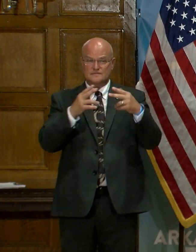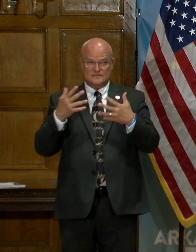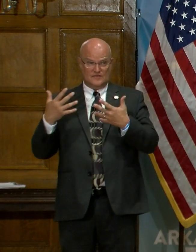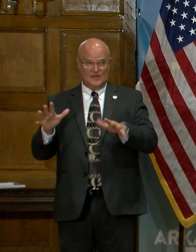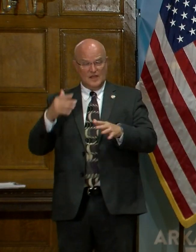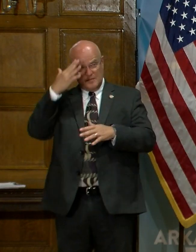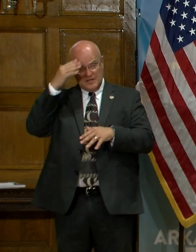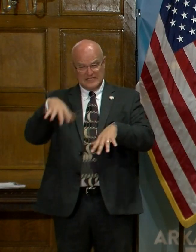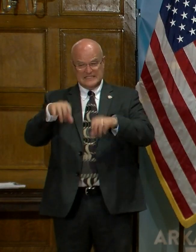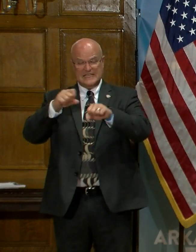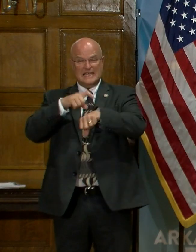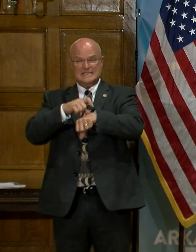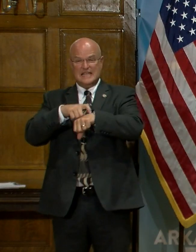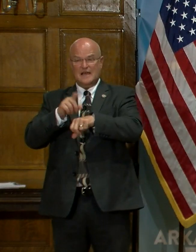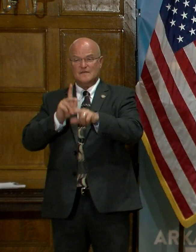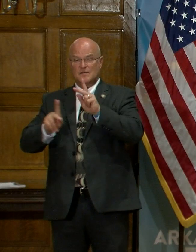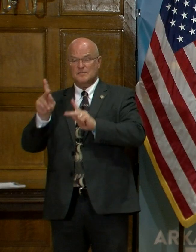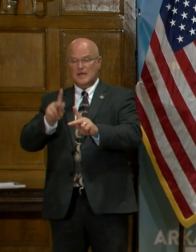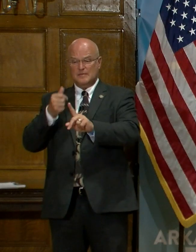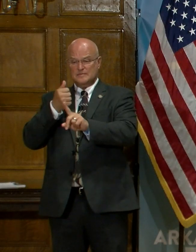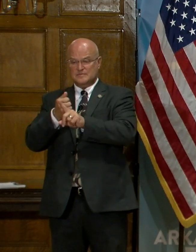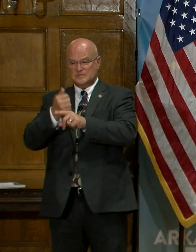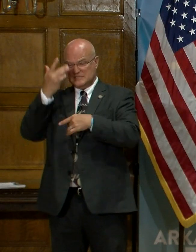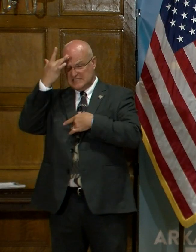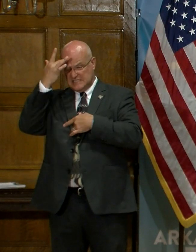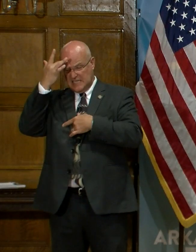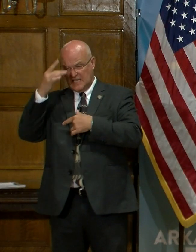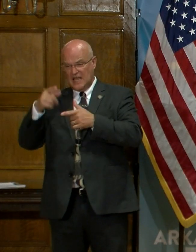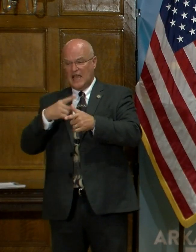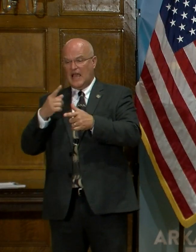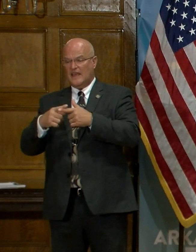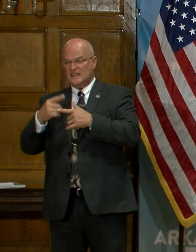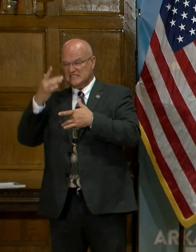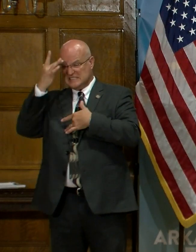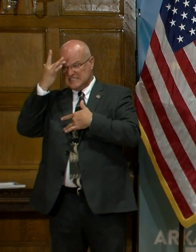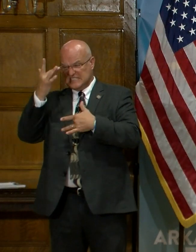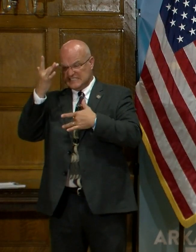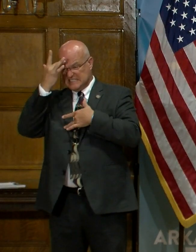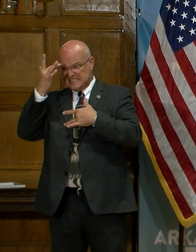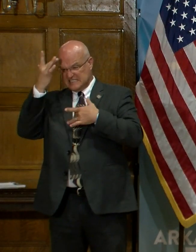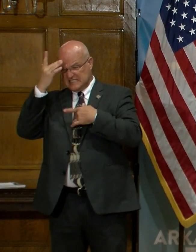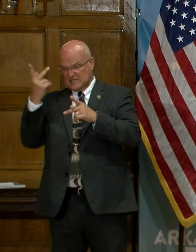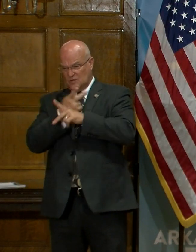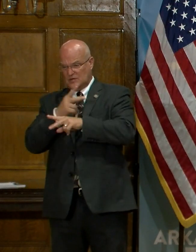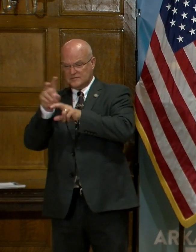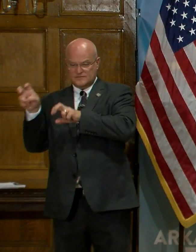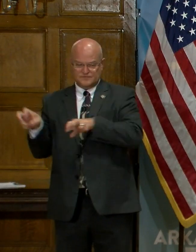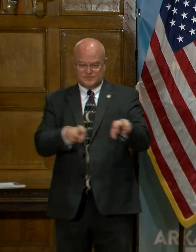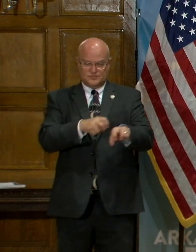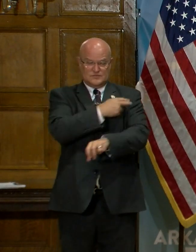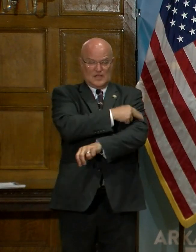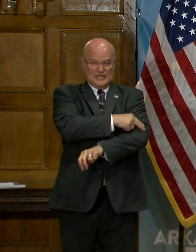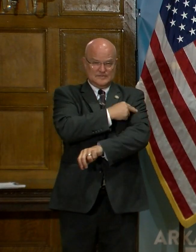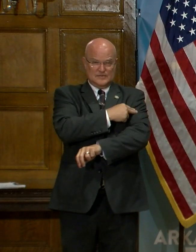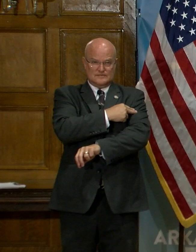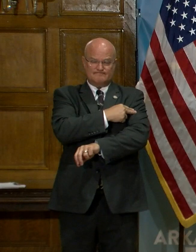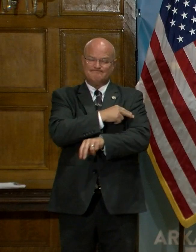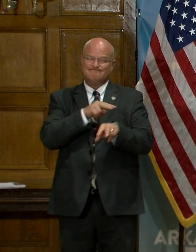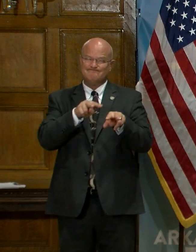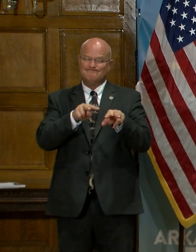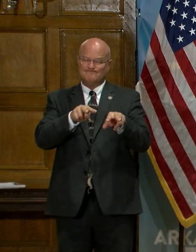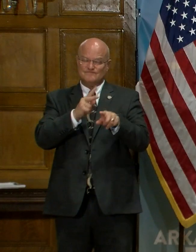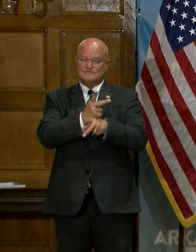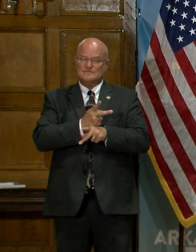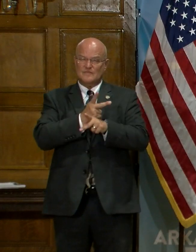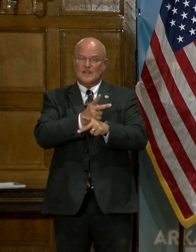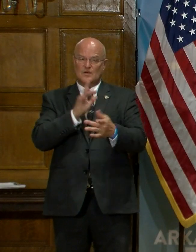because it takes a little while for people usually to get sick enough to end up in the hospital. And so we're going to have to watch that carefully. And